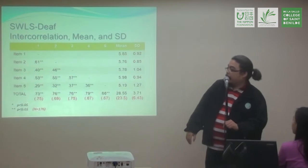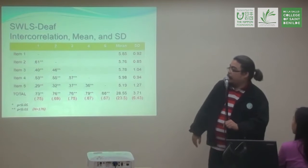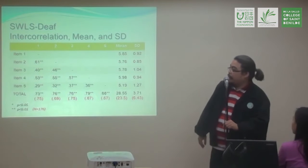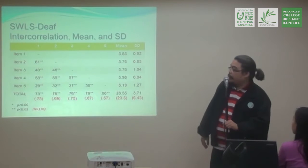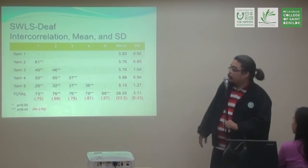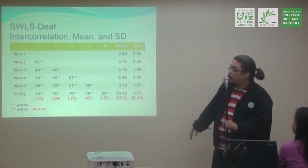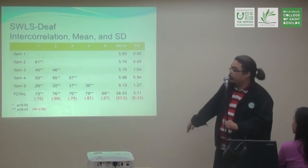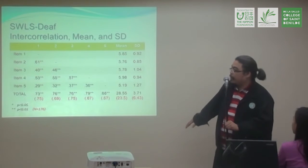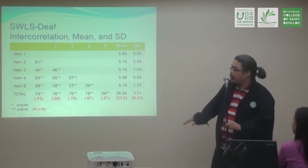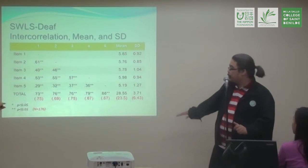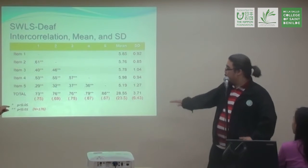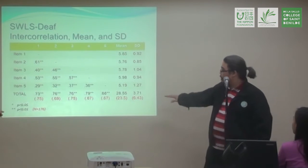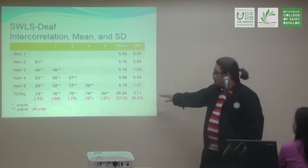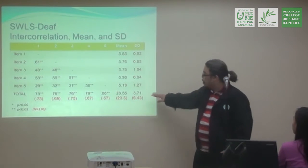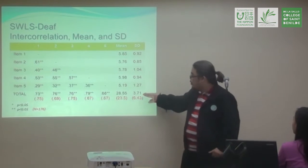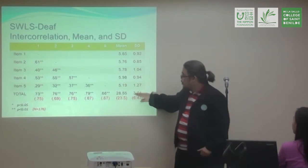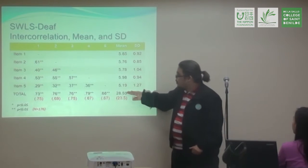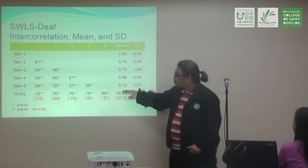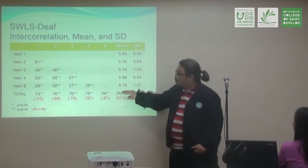bottom, total.